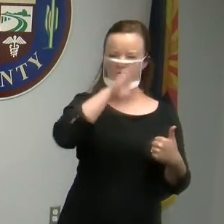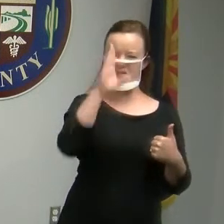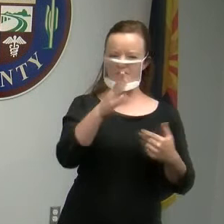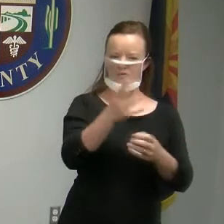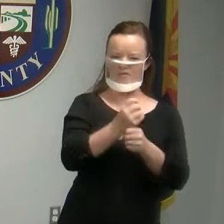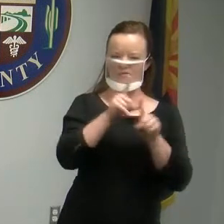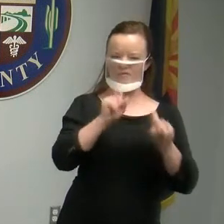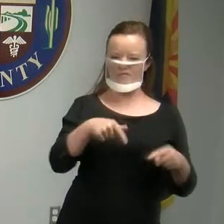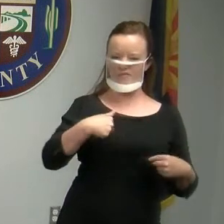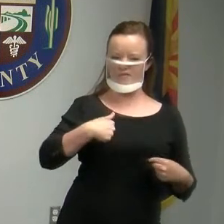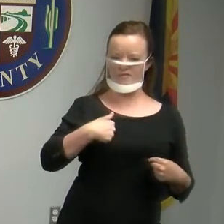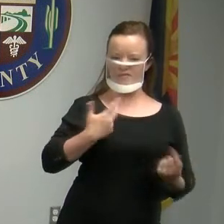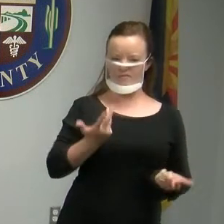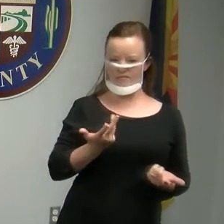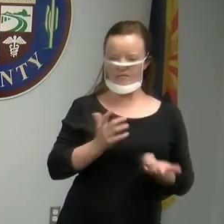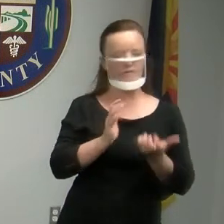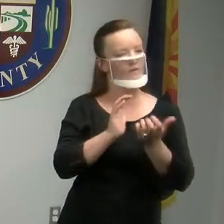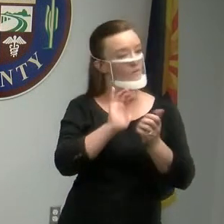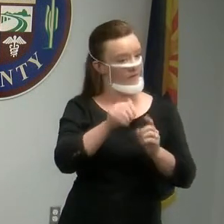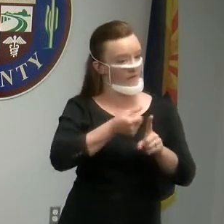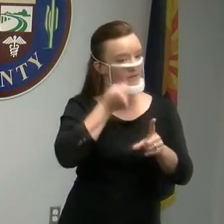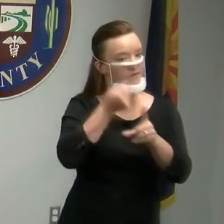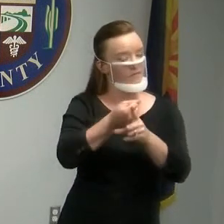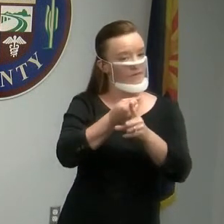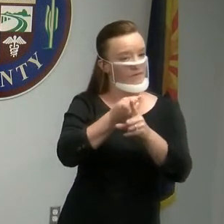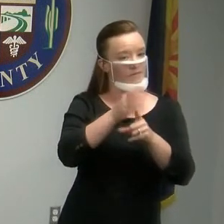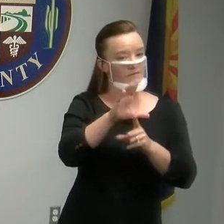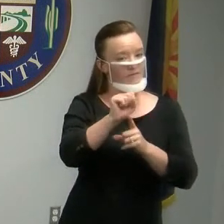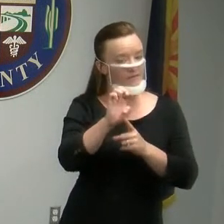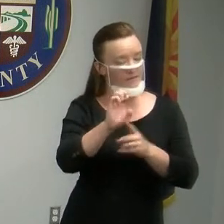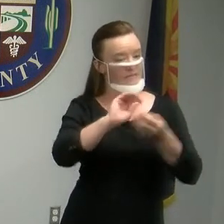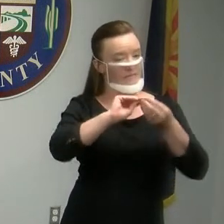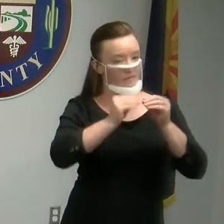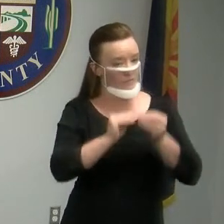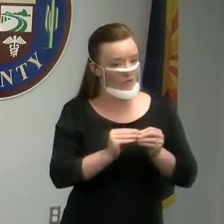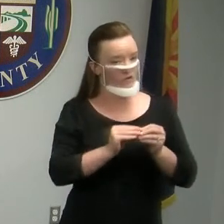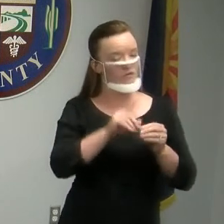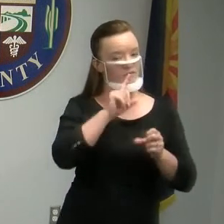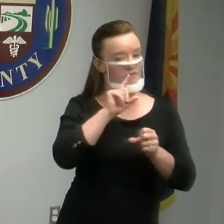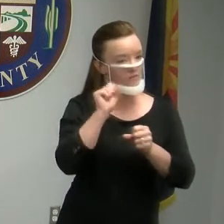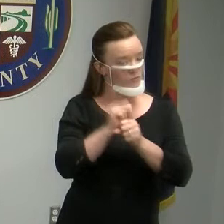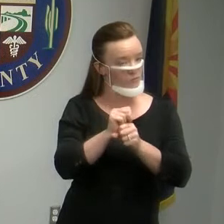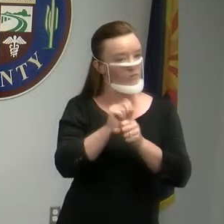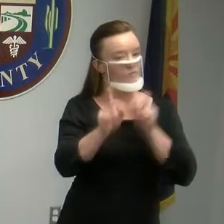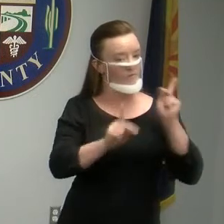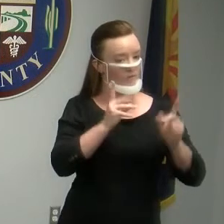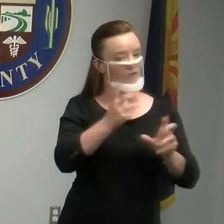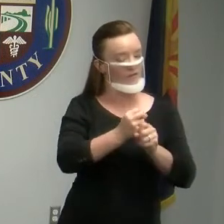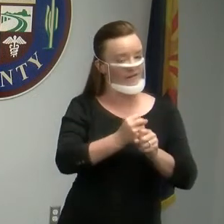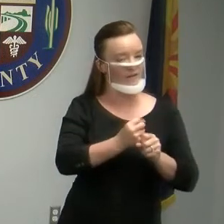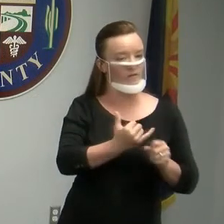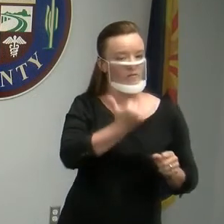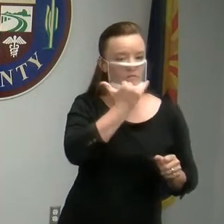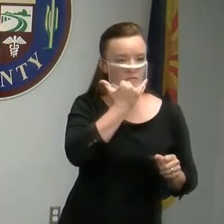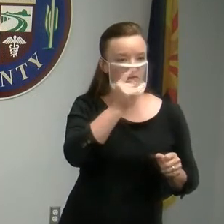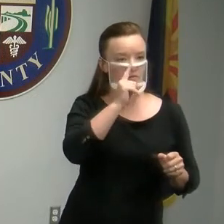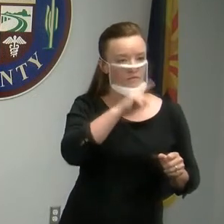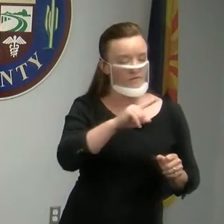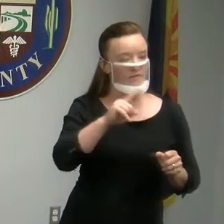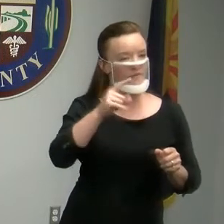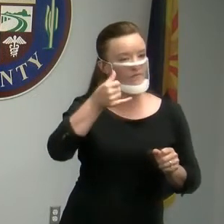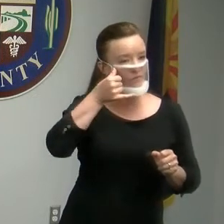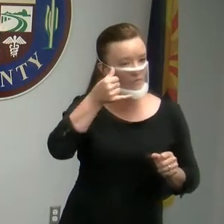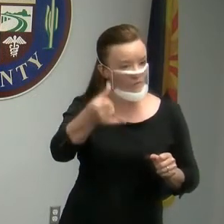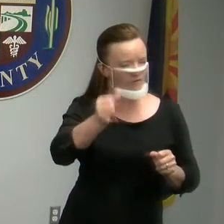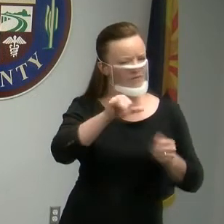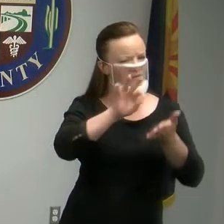So how does that impact case counts? Are people truly getting false phone calls, and does this affect